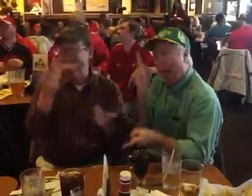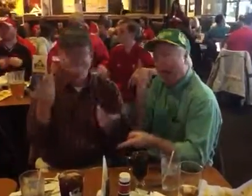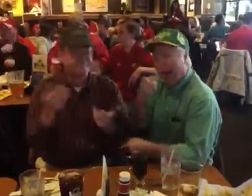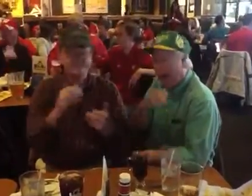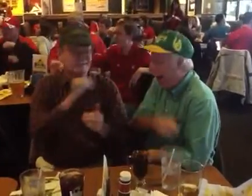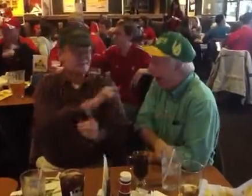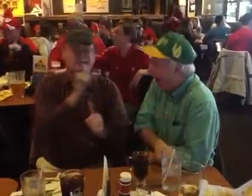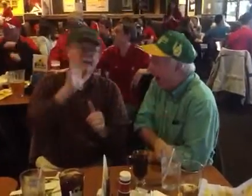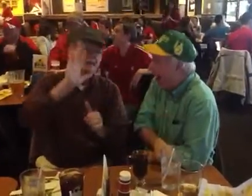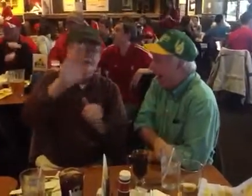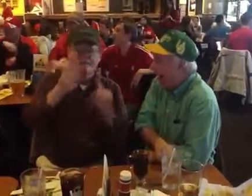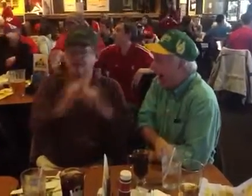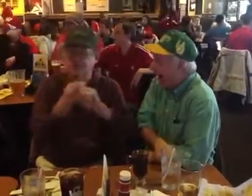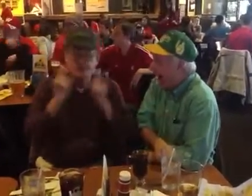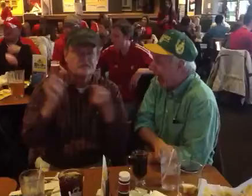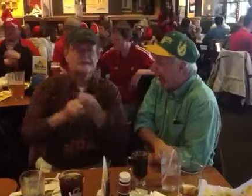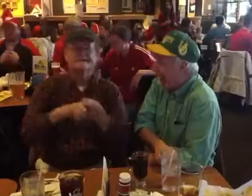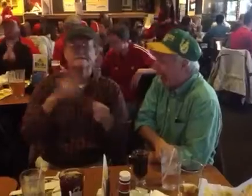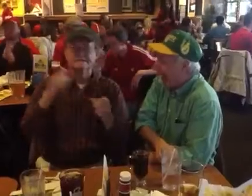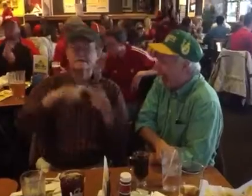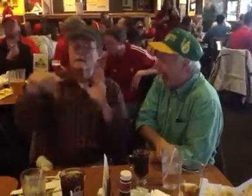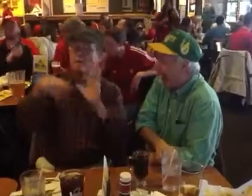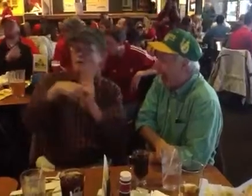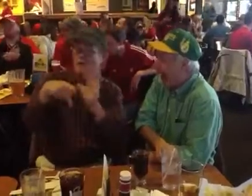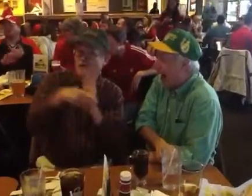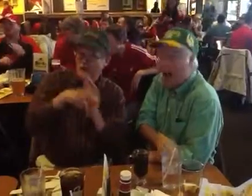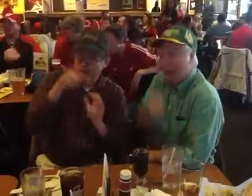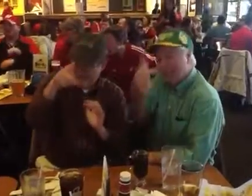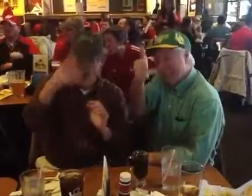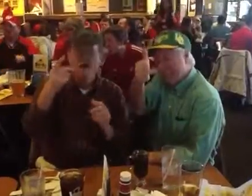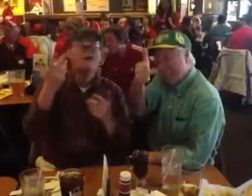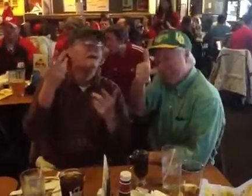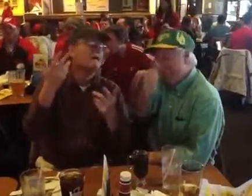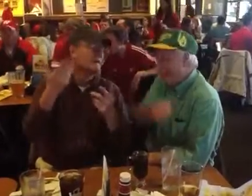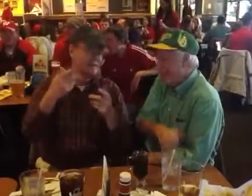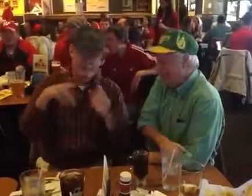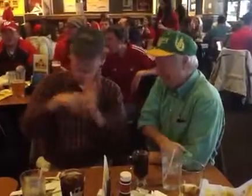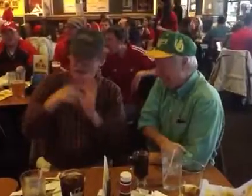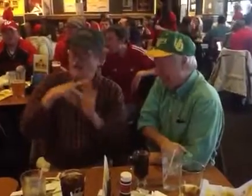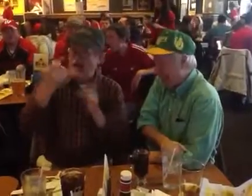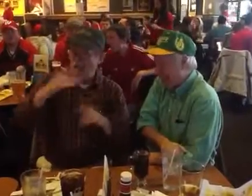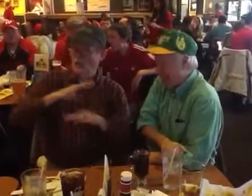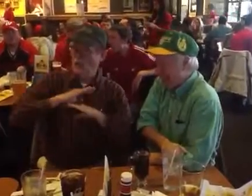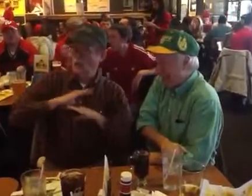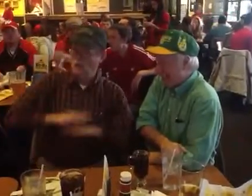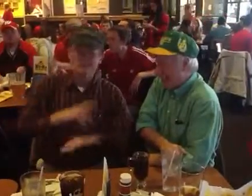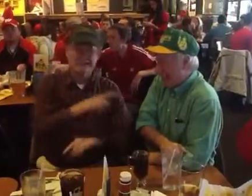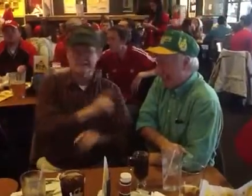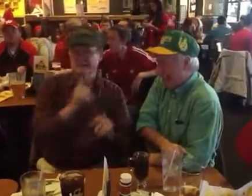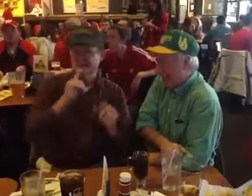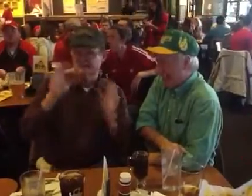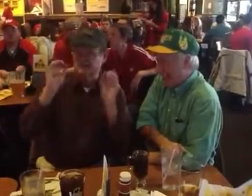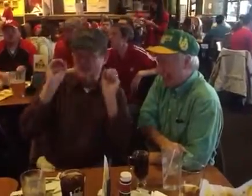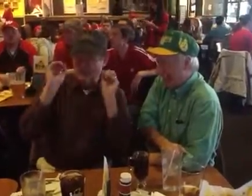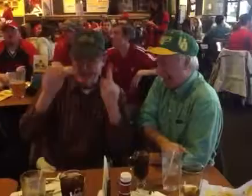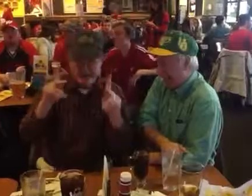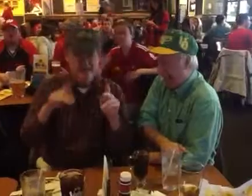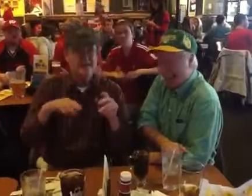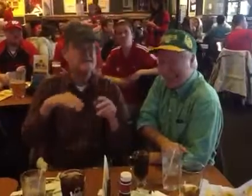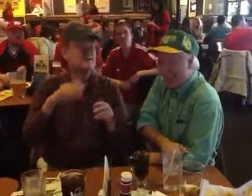it all. We have to be able to do again. And we will mention what the player is going to do. I think this is great. Right, right. Now, the other side,